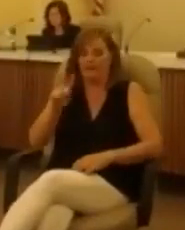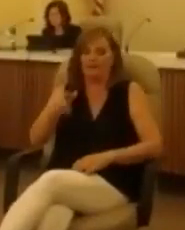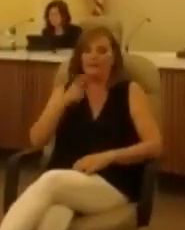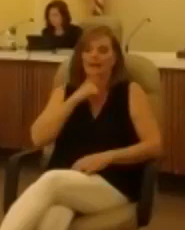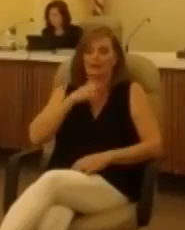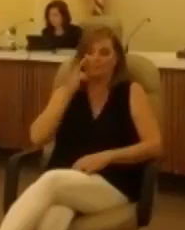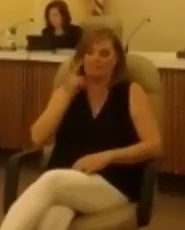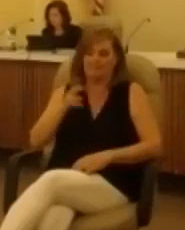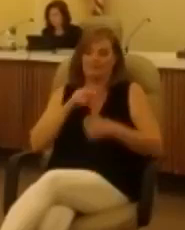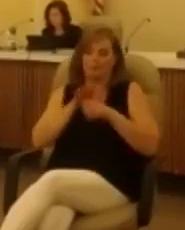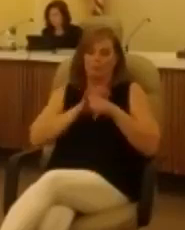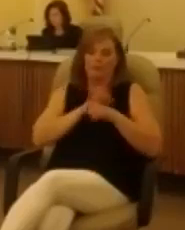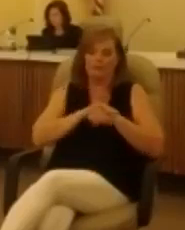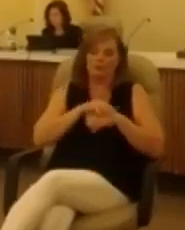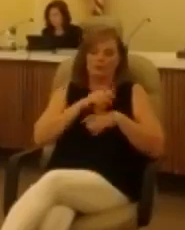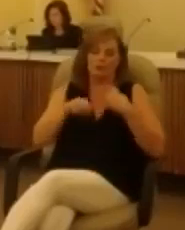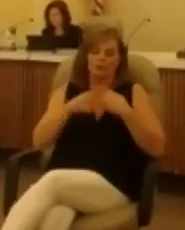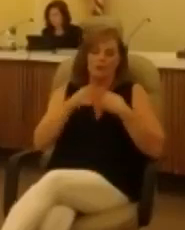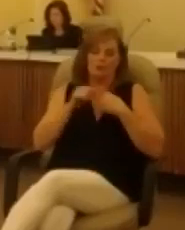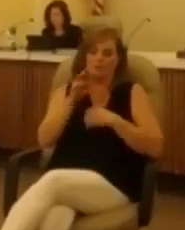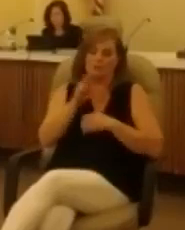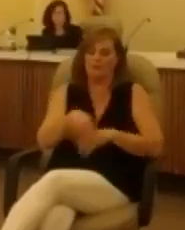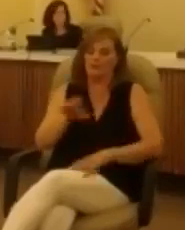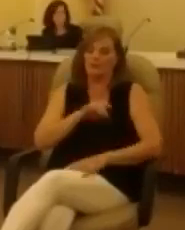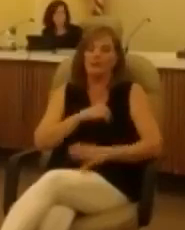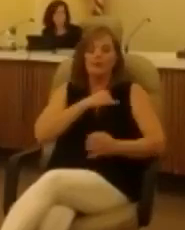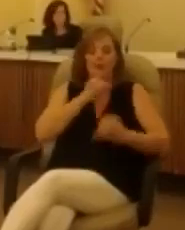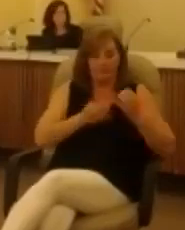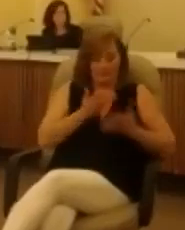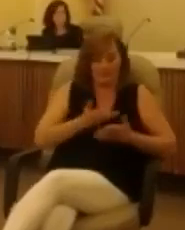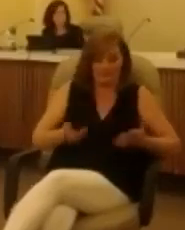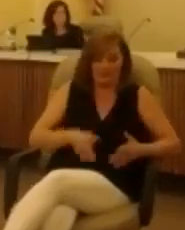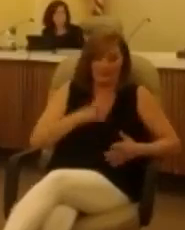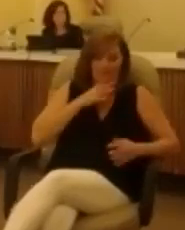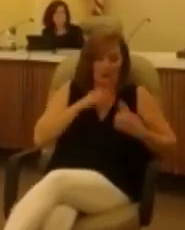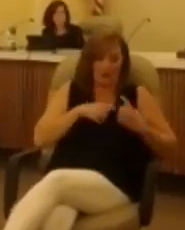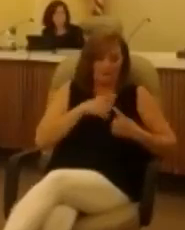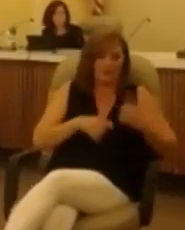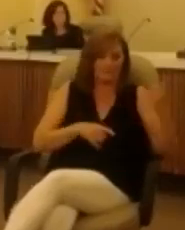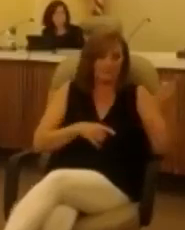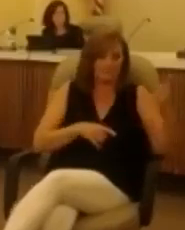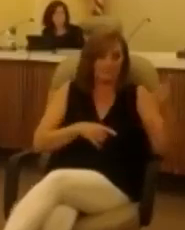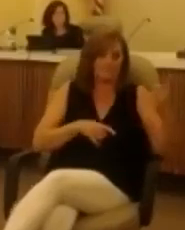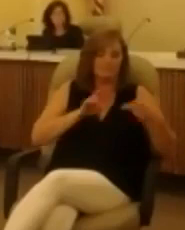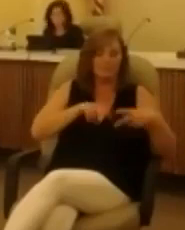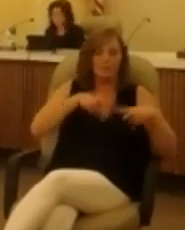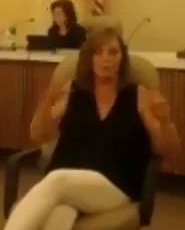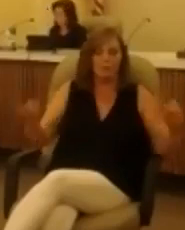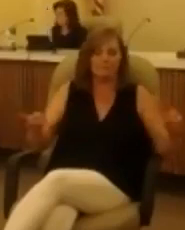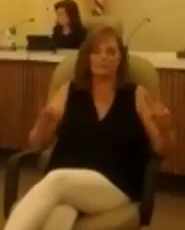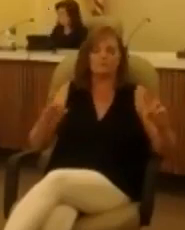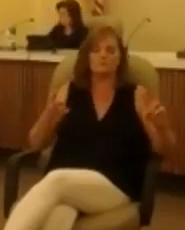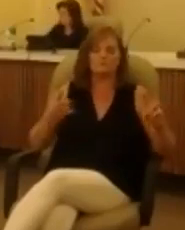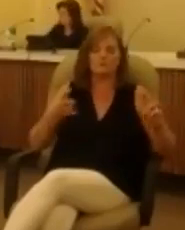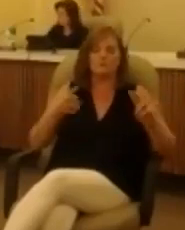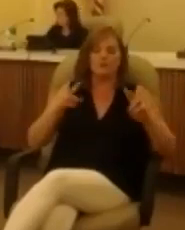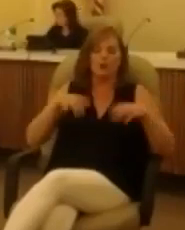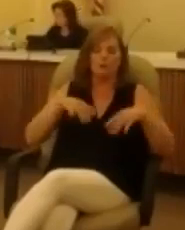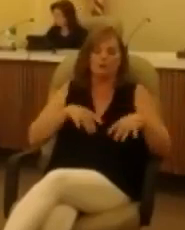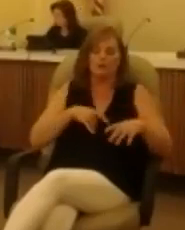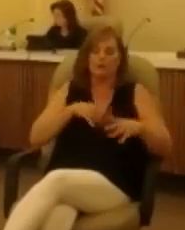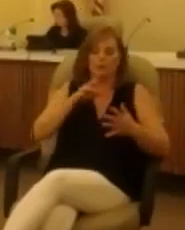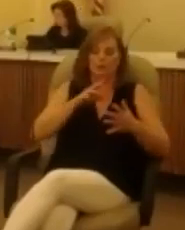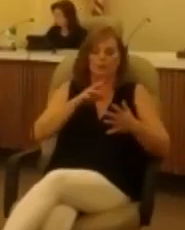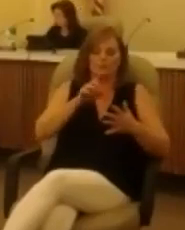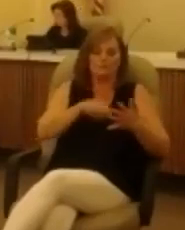county. The last thing I got to bring up was a reverse parade got canceled a couple Saturdays ago